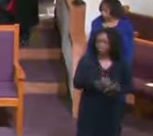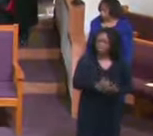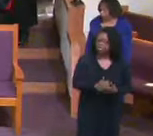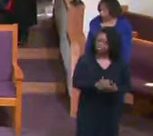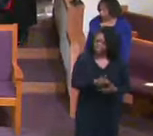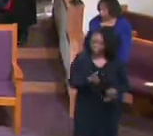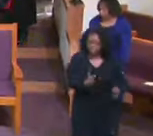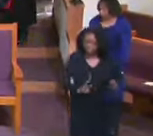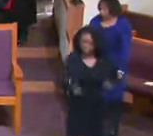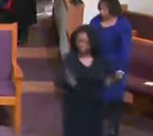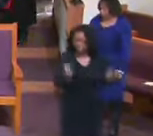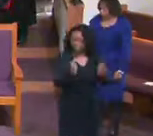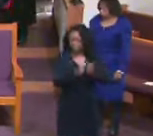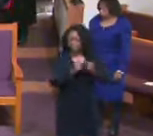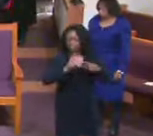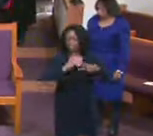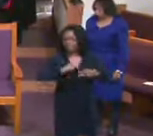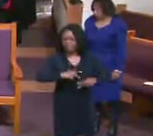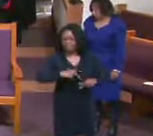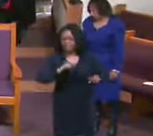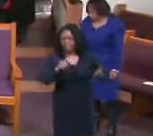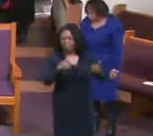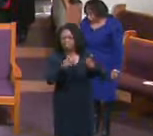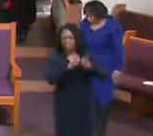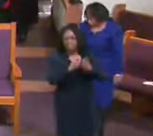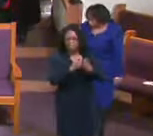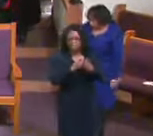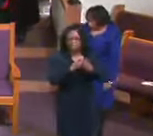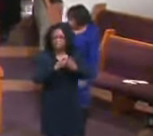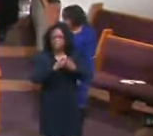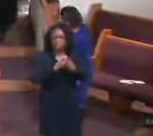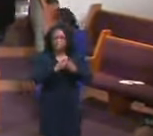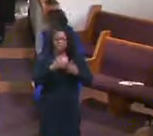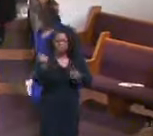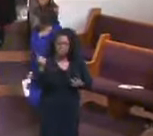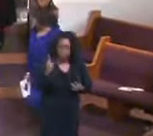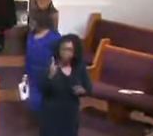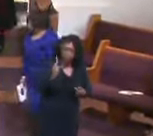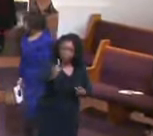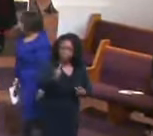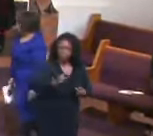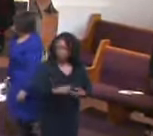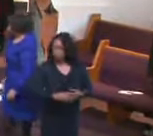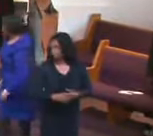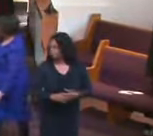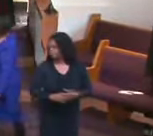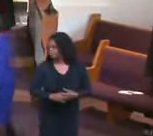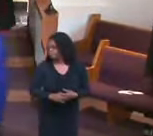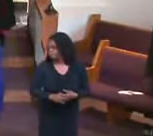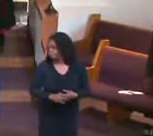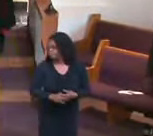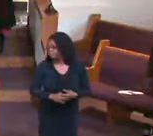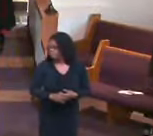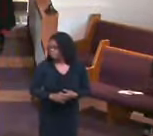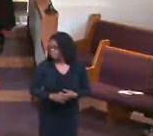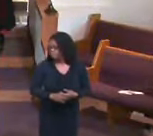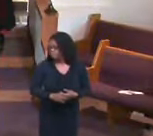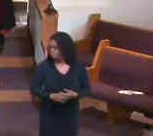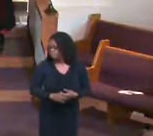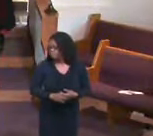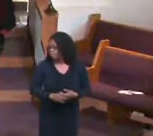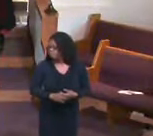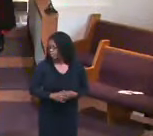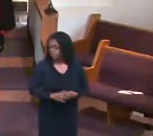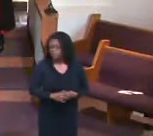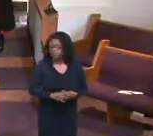physical challenges, we're going to ask you to come first. Amen. But we're in good time, and it's not as crowded, so everybody